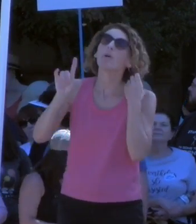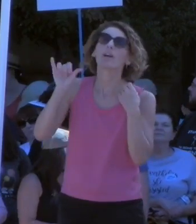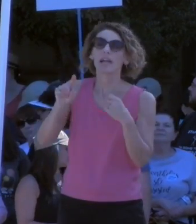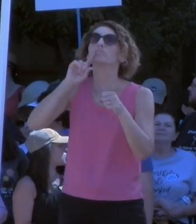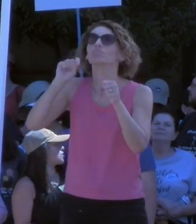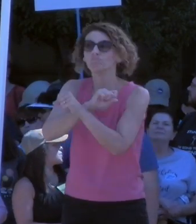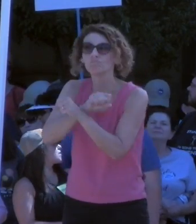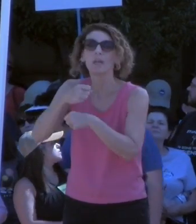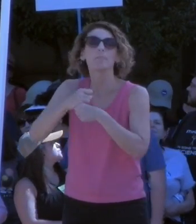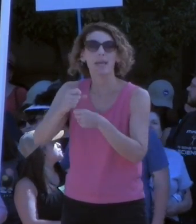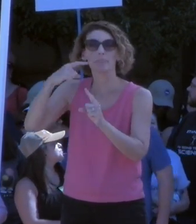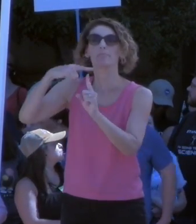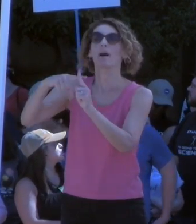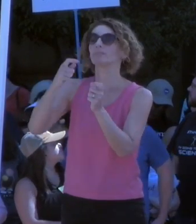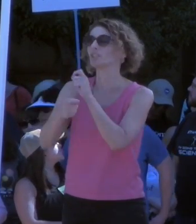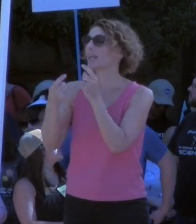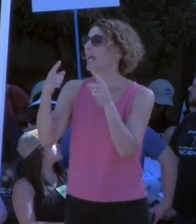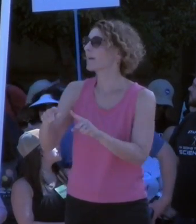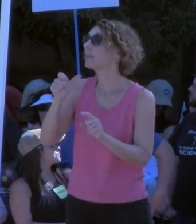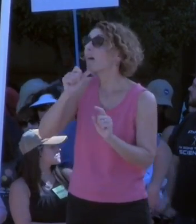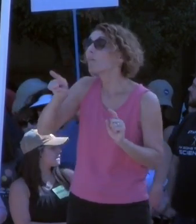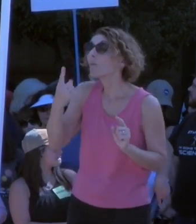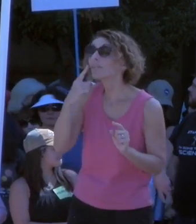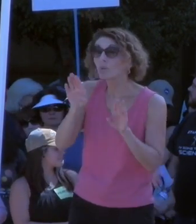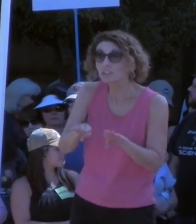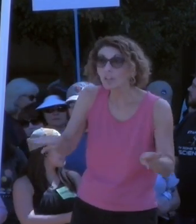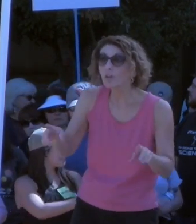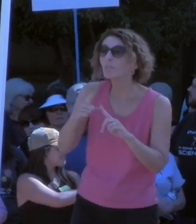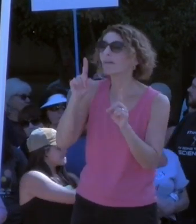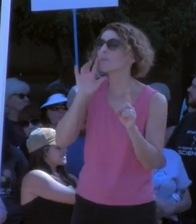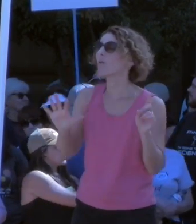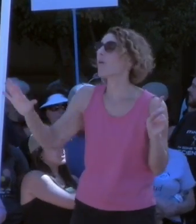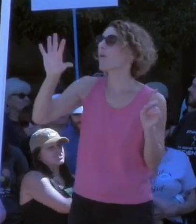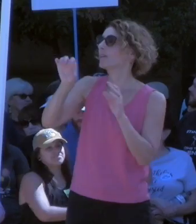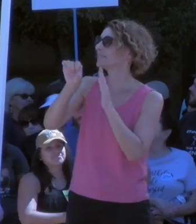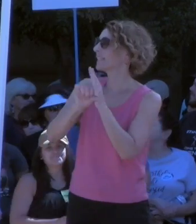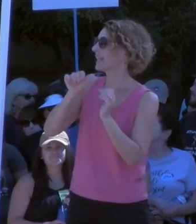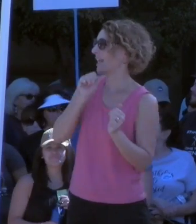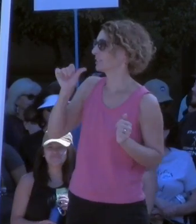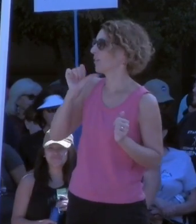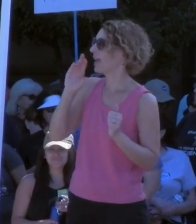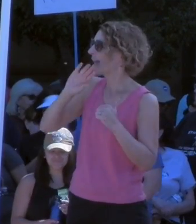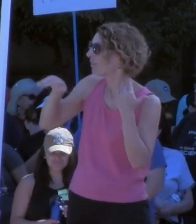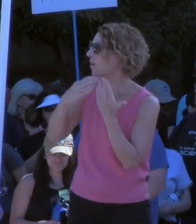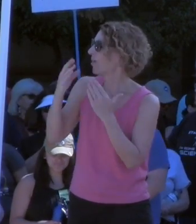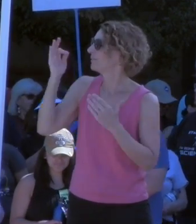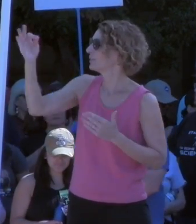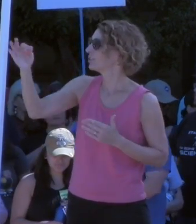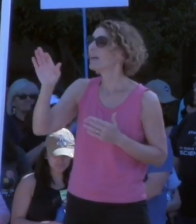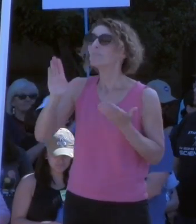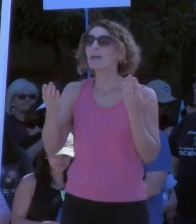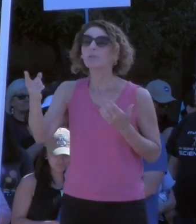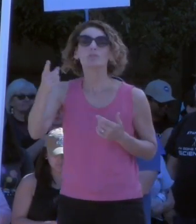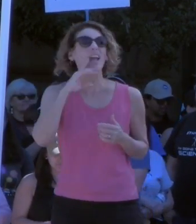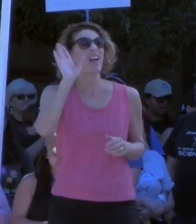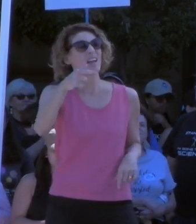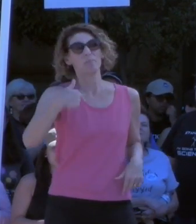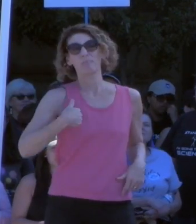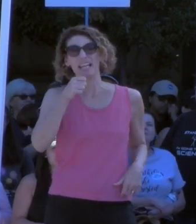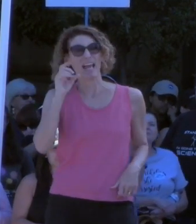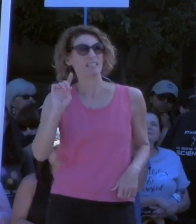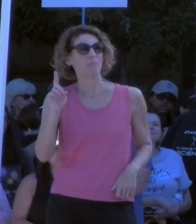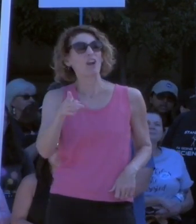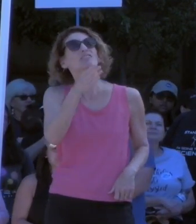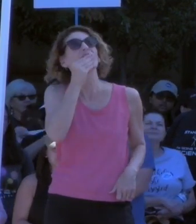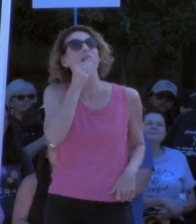just for children, but for the state of Arizona and all of our futures. Now, you may be saying, hey Joe, I'm not a Democrat, shut up. That's